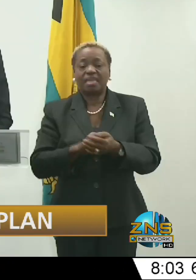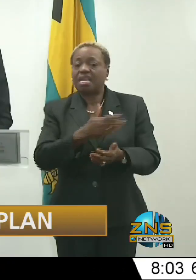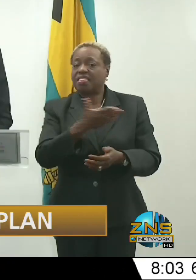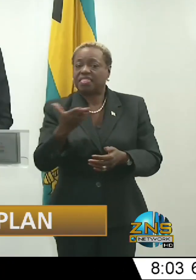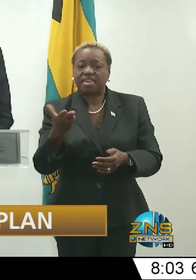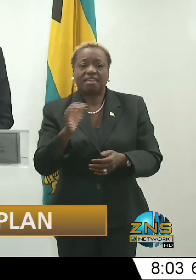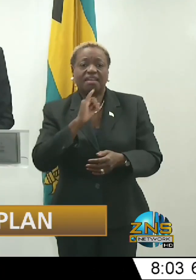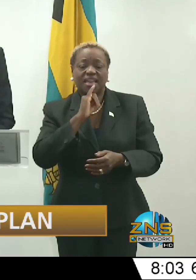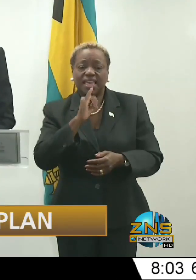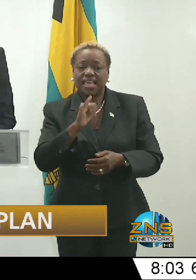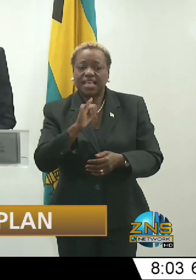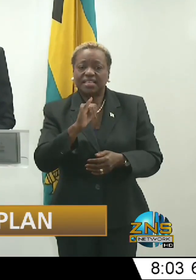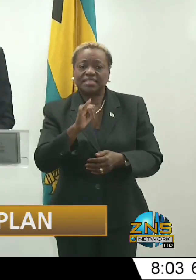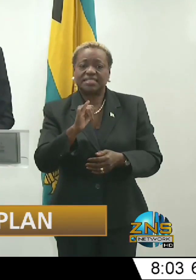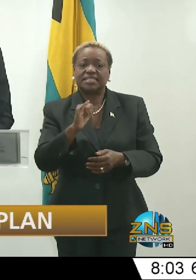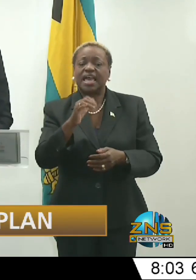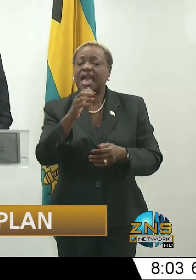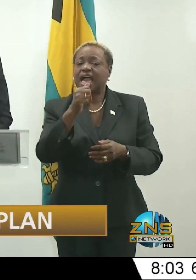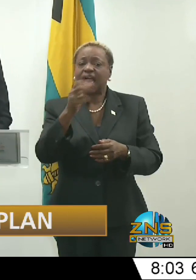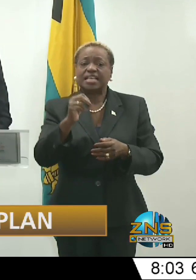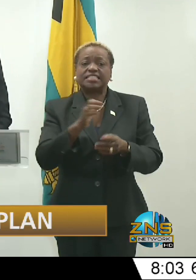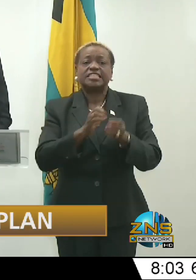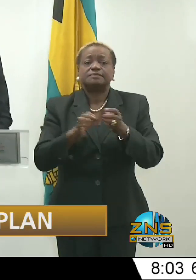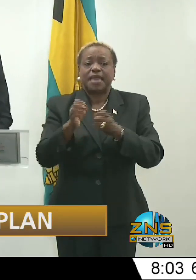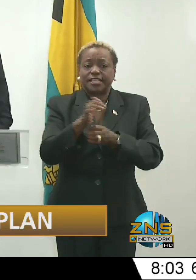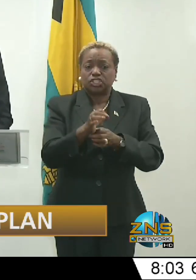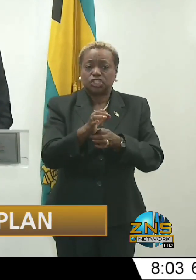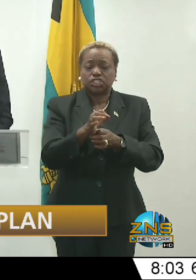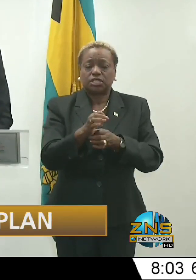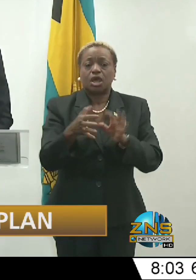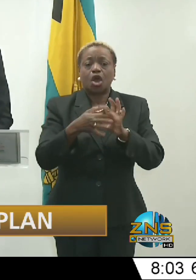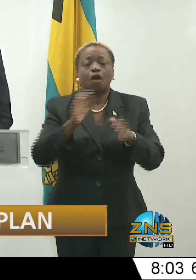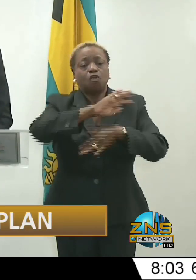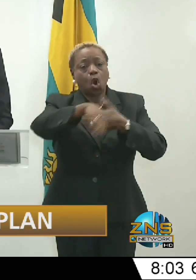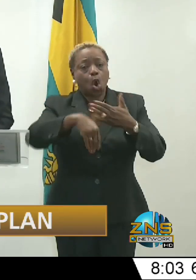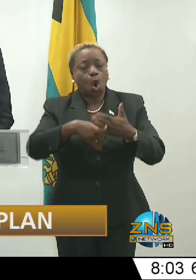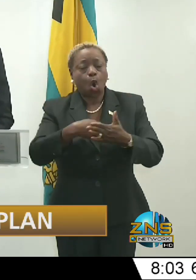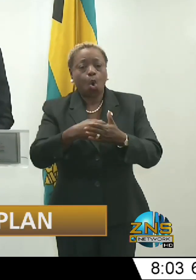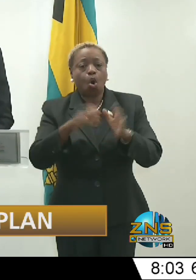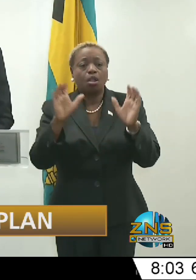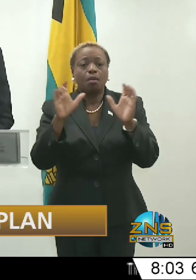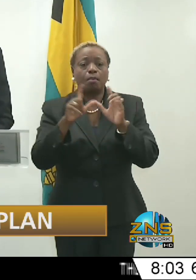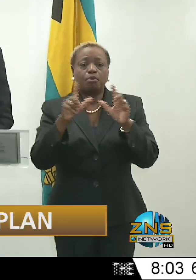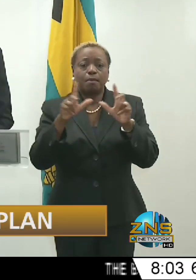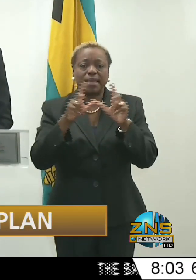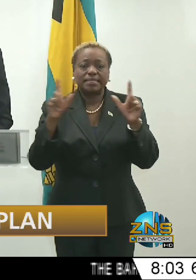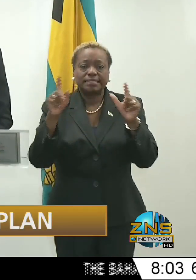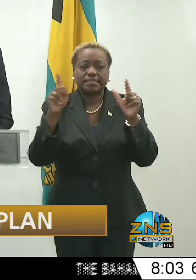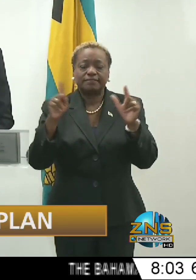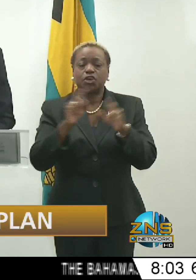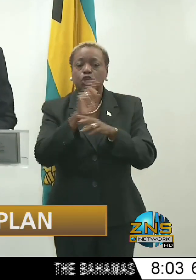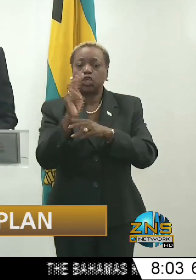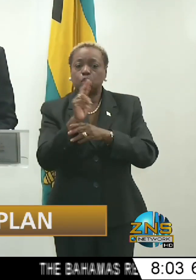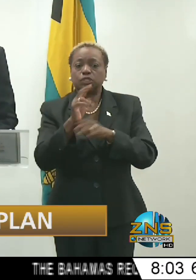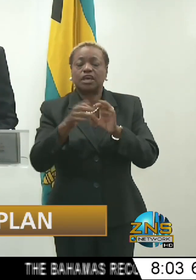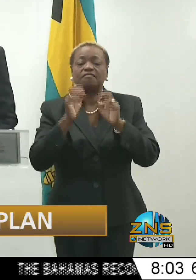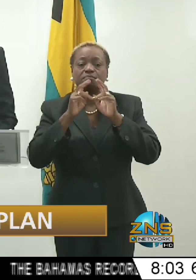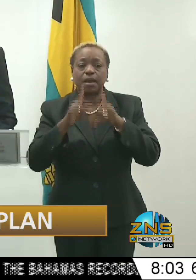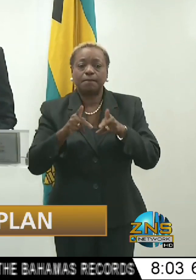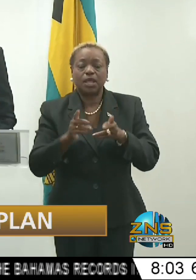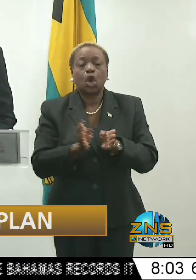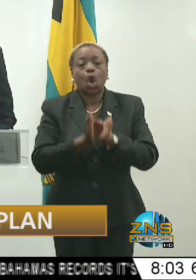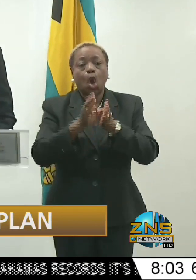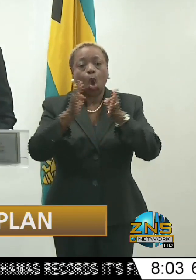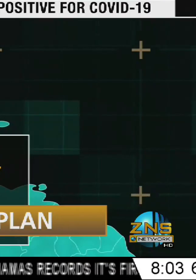There is an indefinite suspension of all permits for use of public